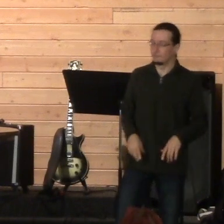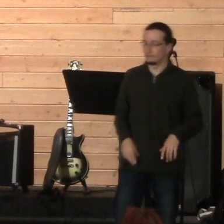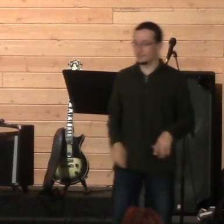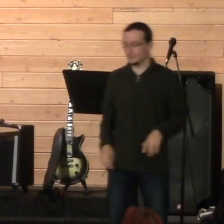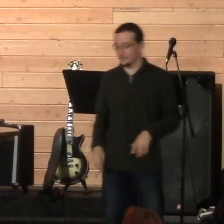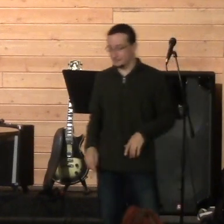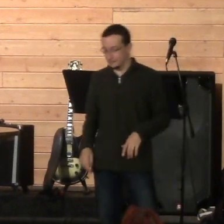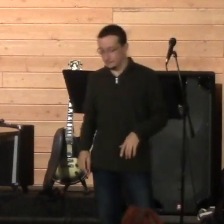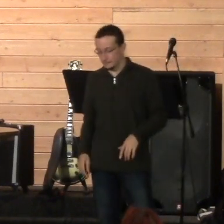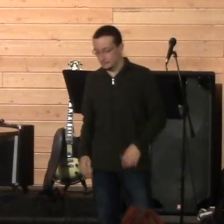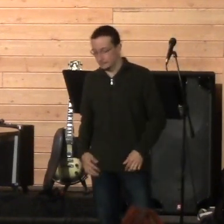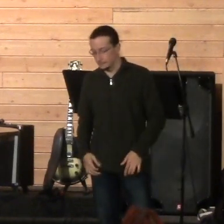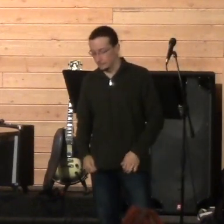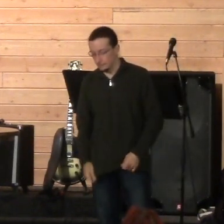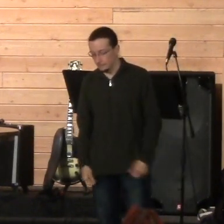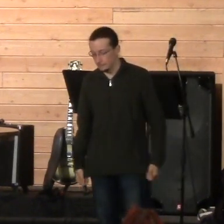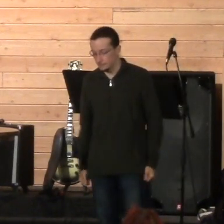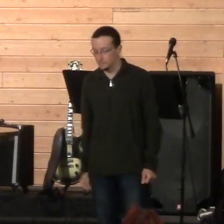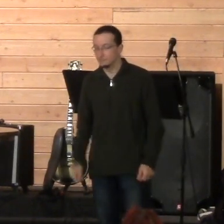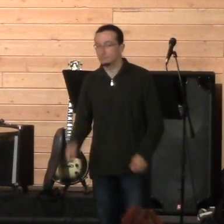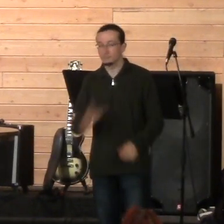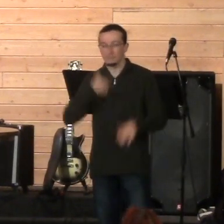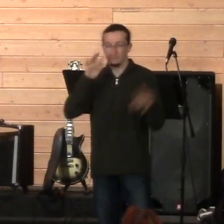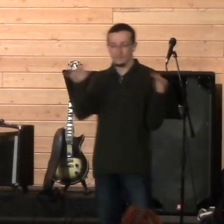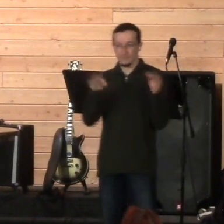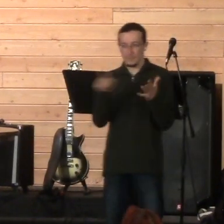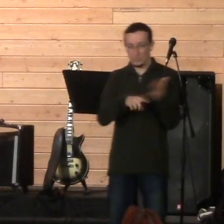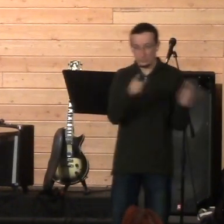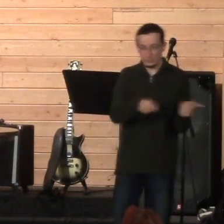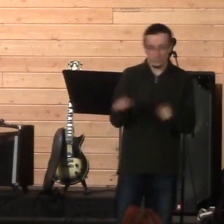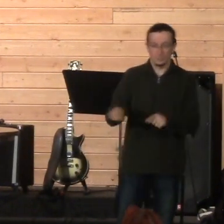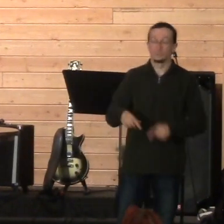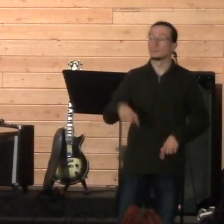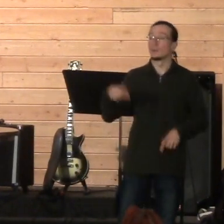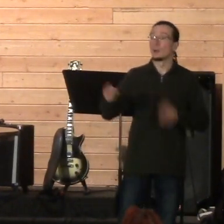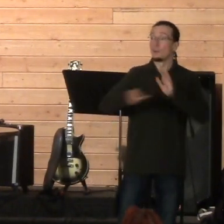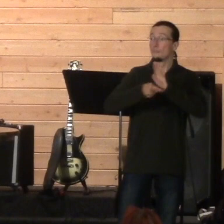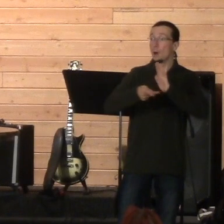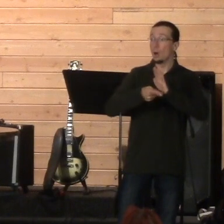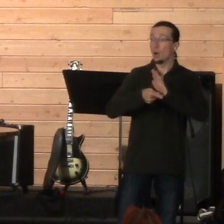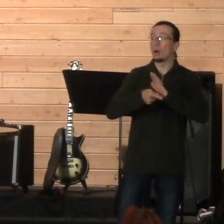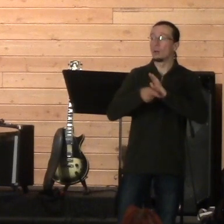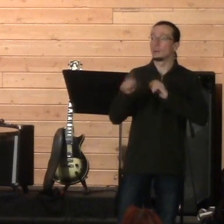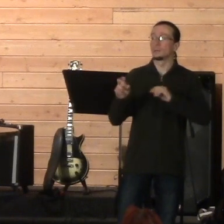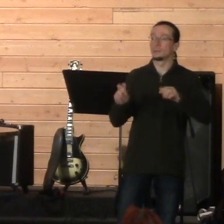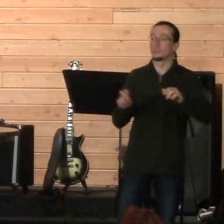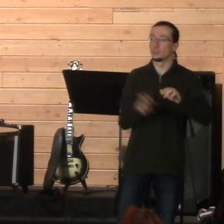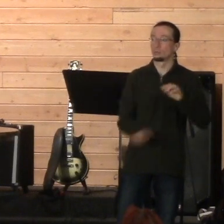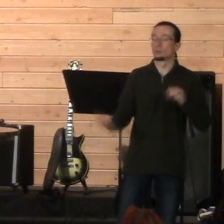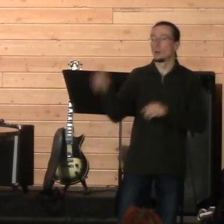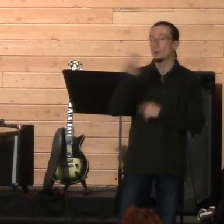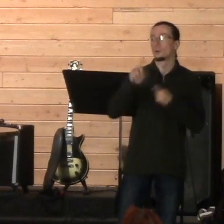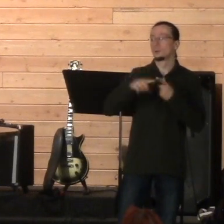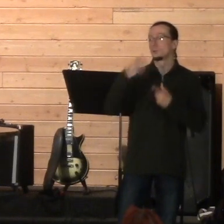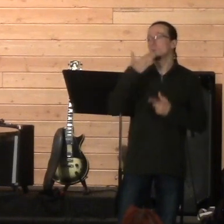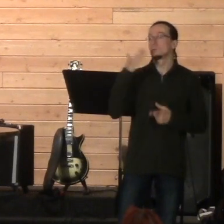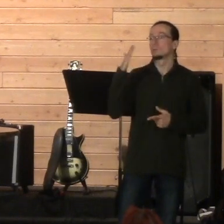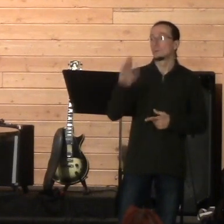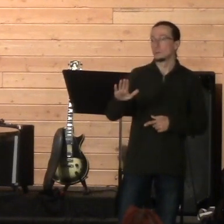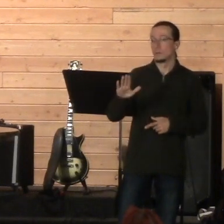So let me just set the stage for you. Paul is on his way to Jerusalem.